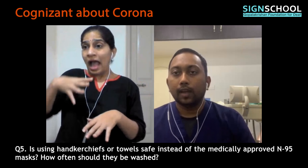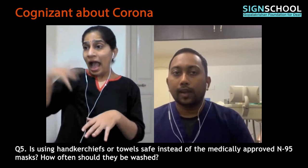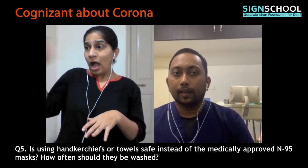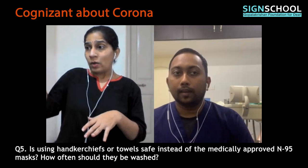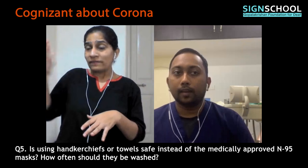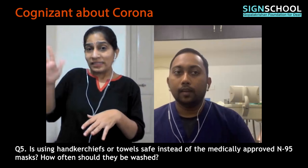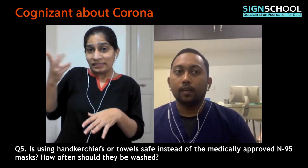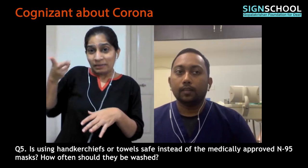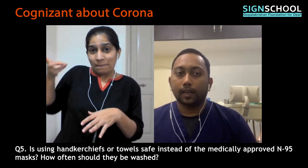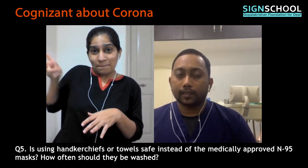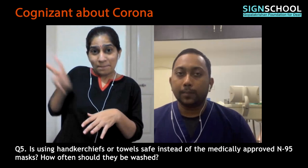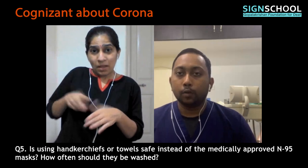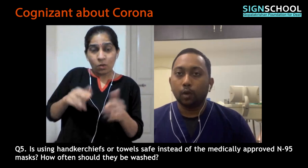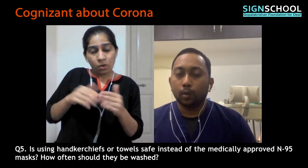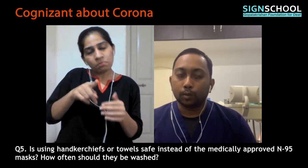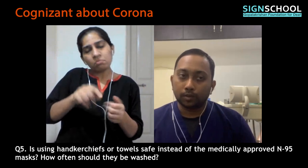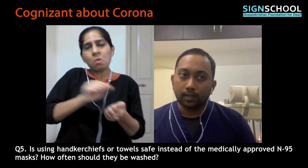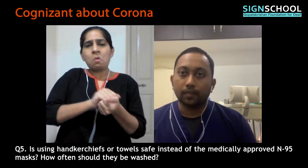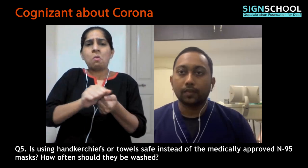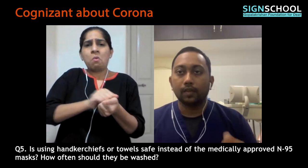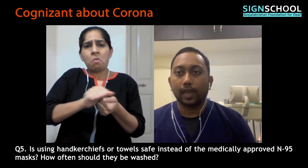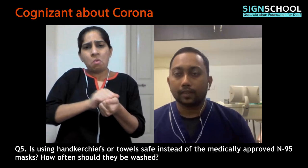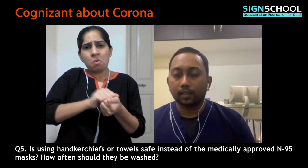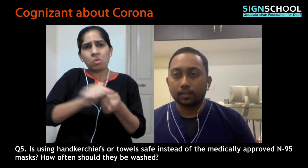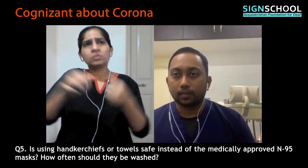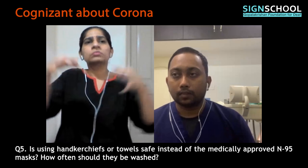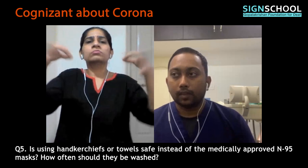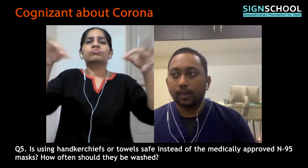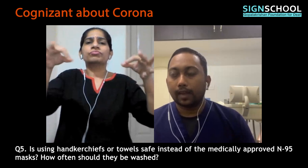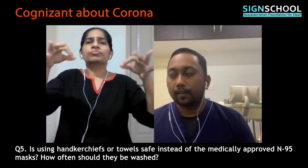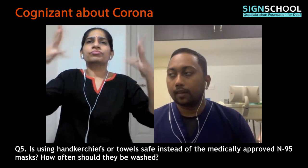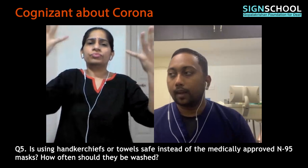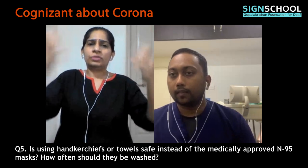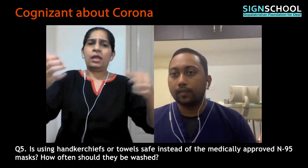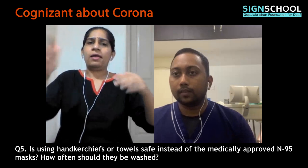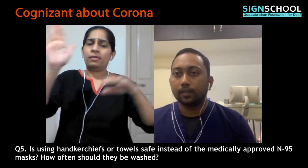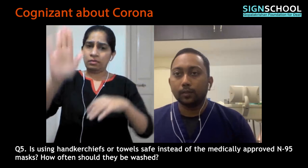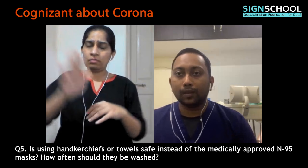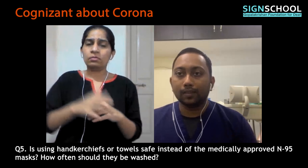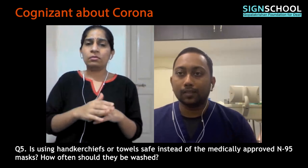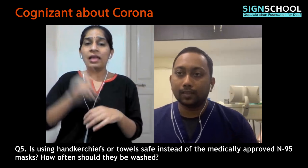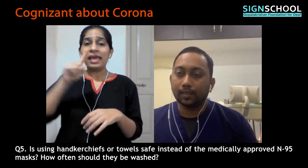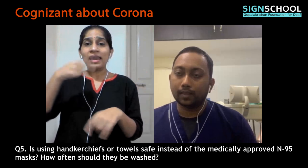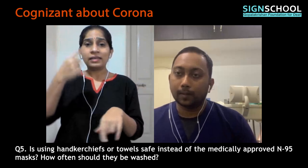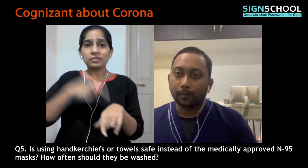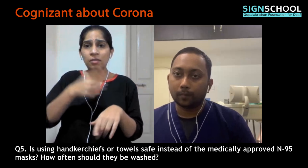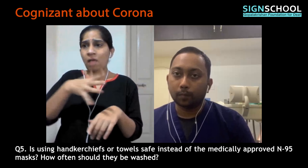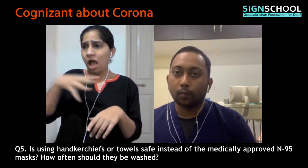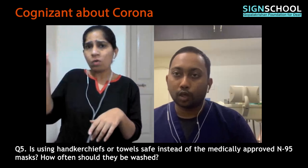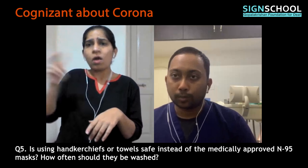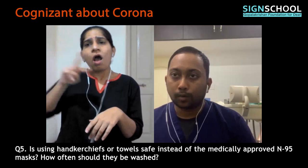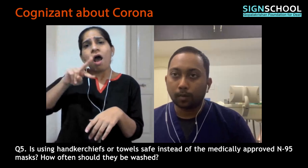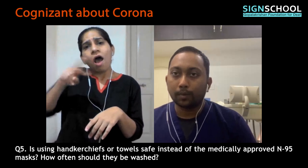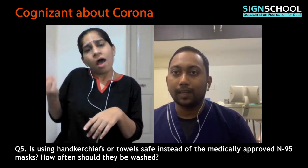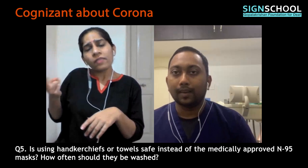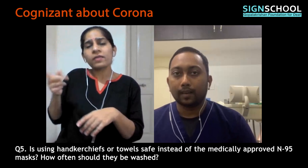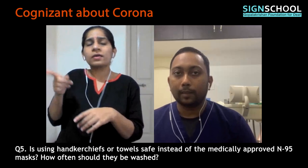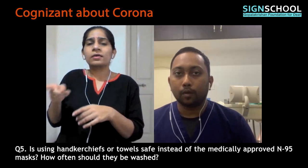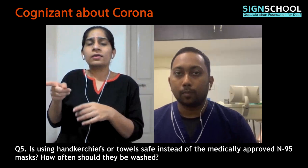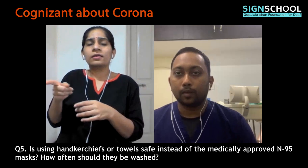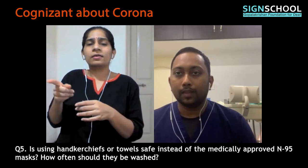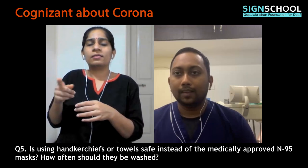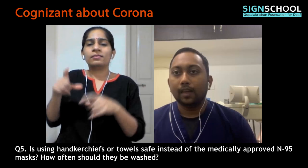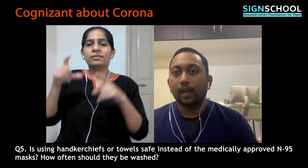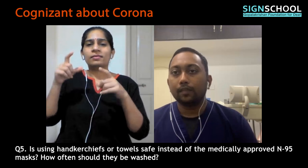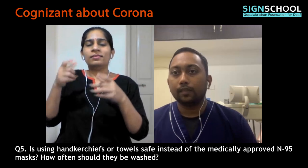wash, and the next time you go out, use a different handkerchief. And after this one is washed properly and